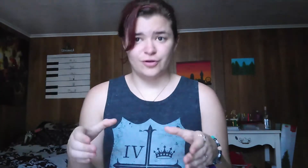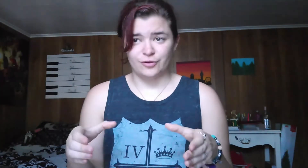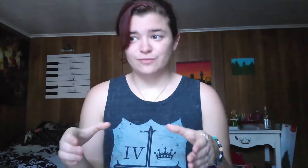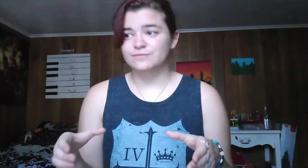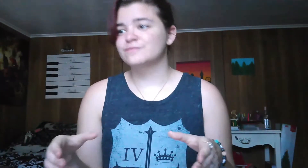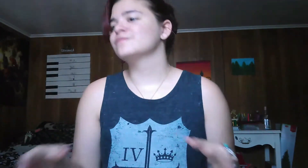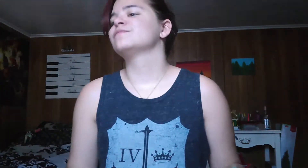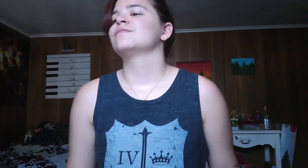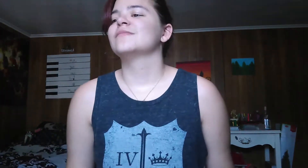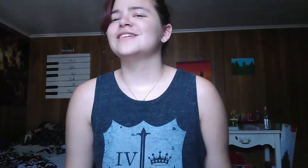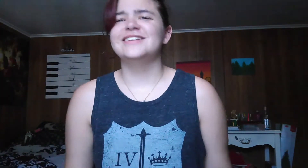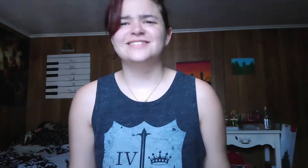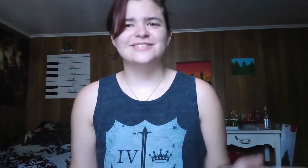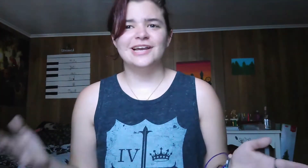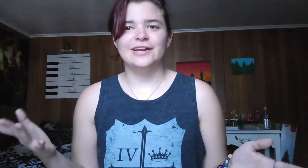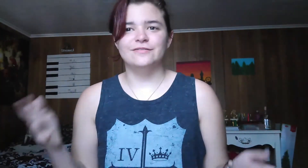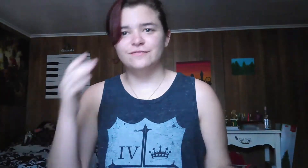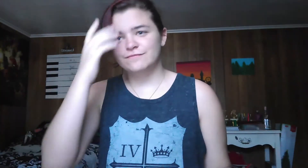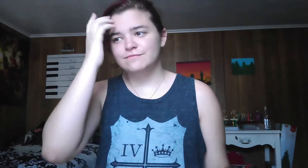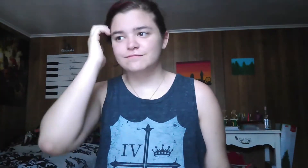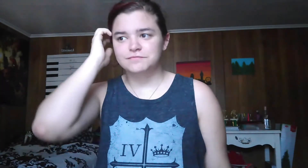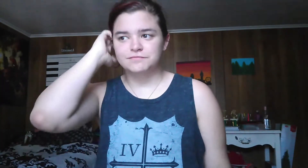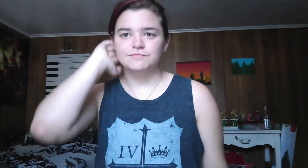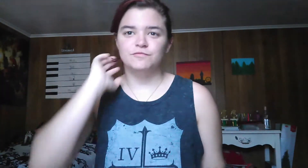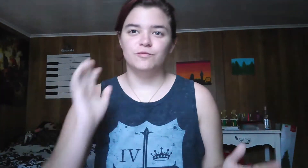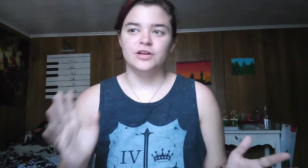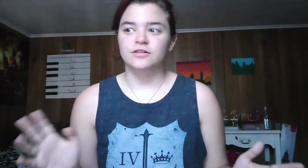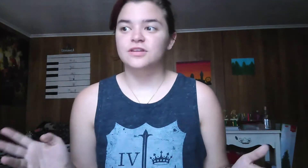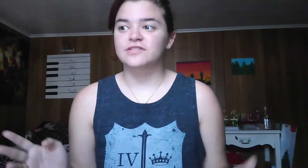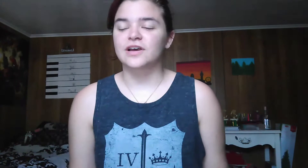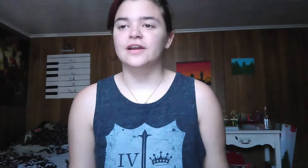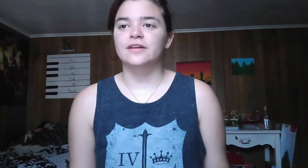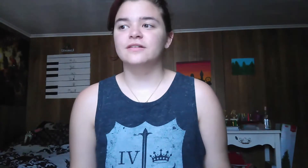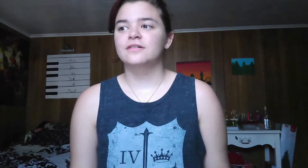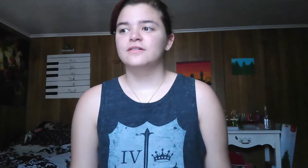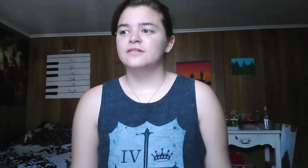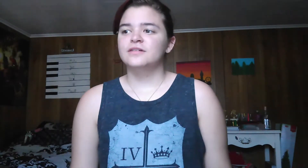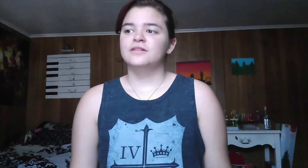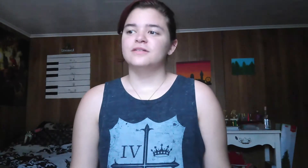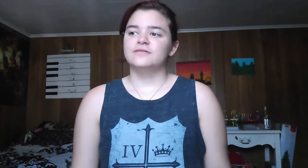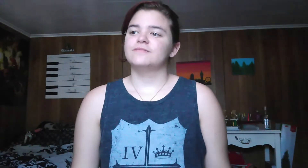crew, it's kind of weird, the sign,